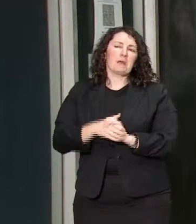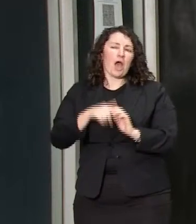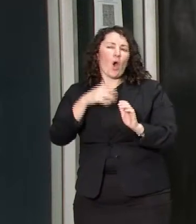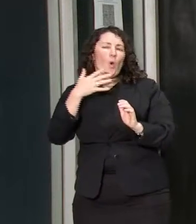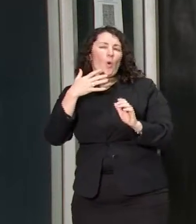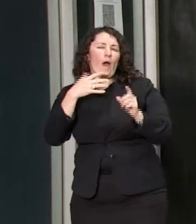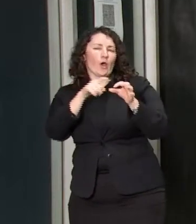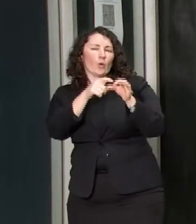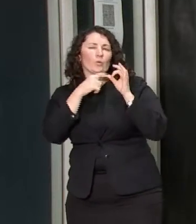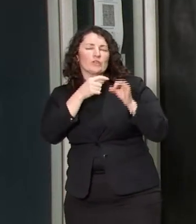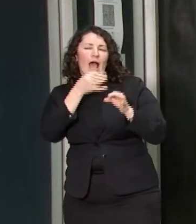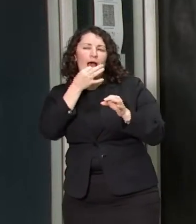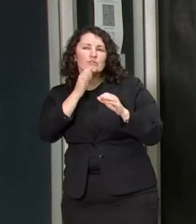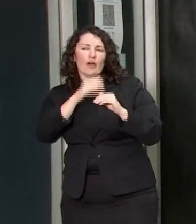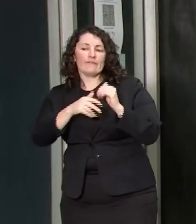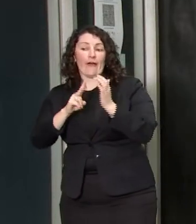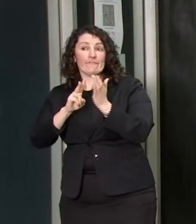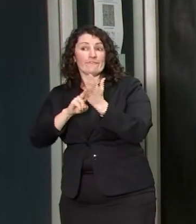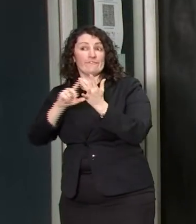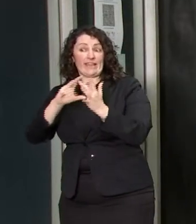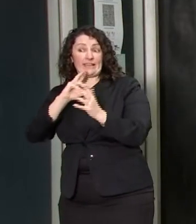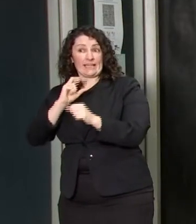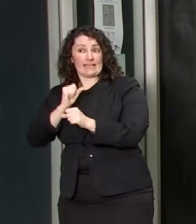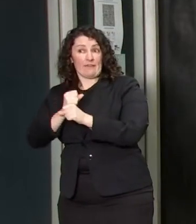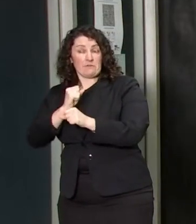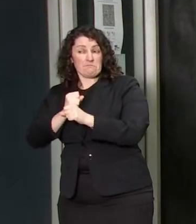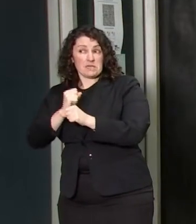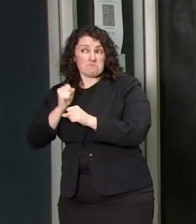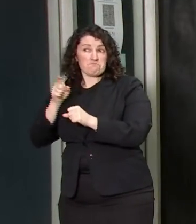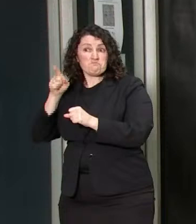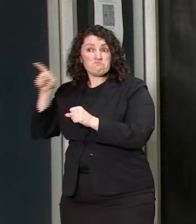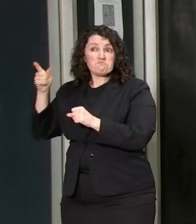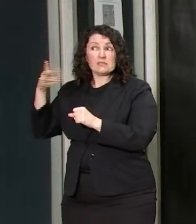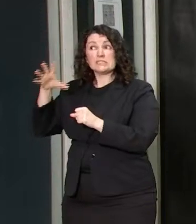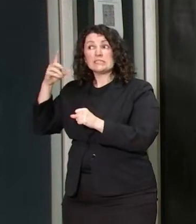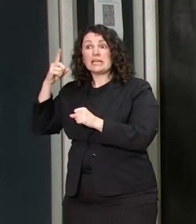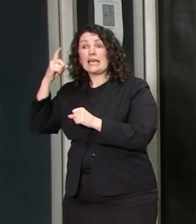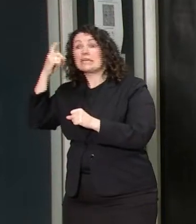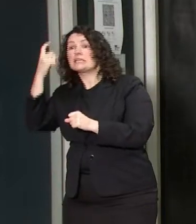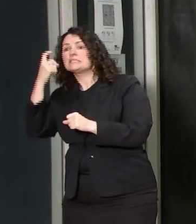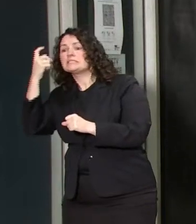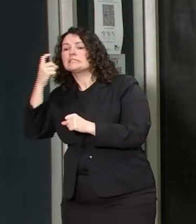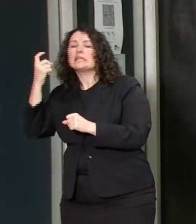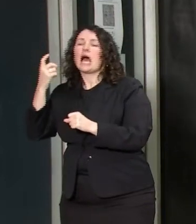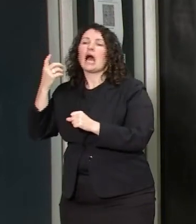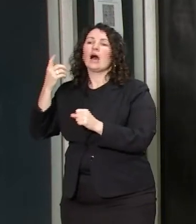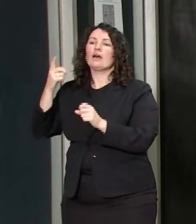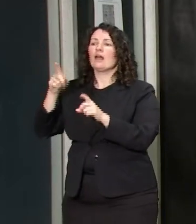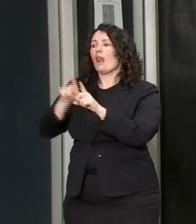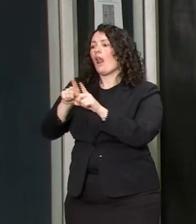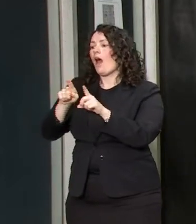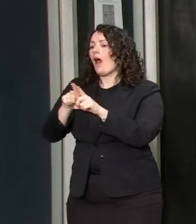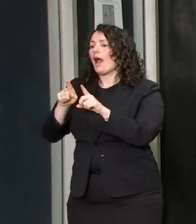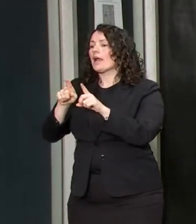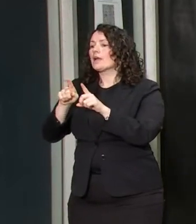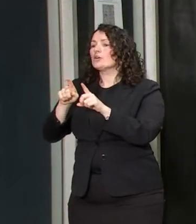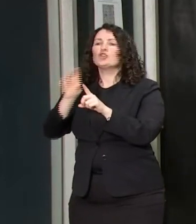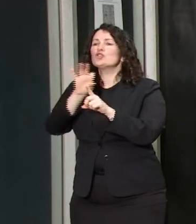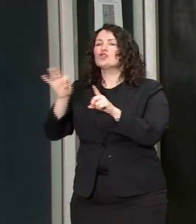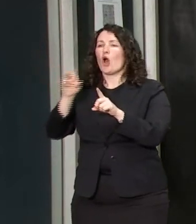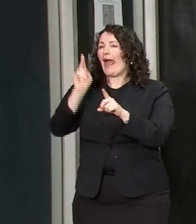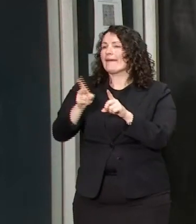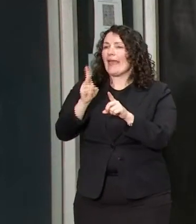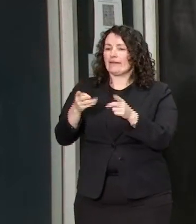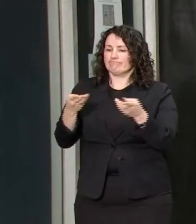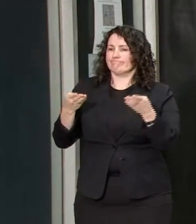of not a blanket lockdown? Is there any way you can do something like do ventilation audits of schools so you can say, yes, some schools